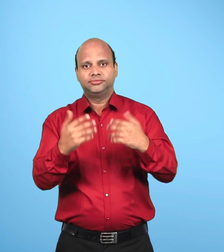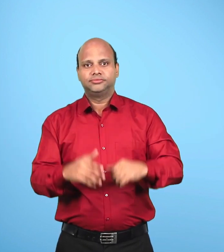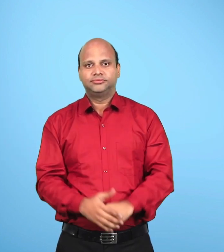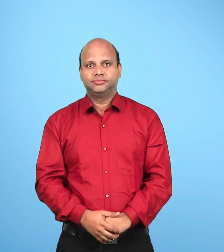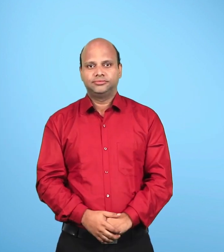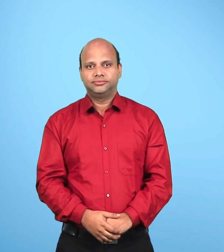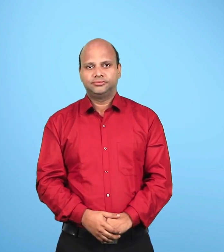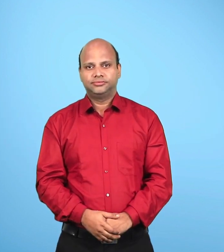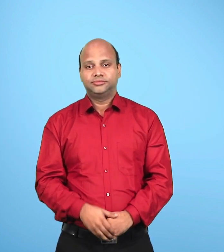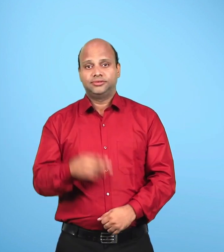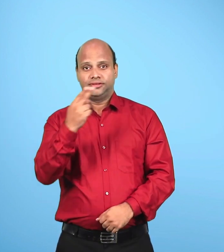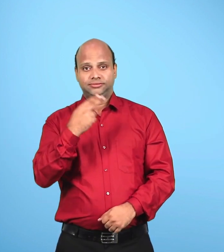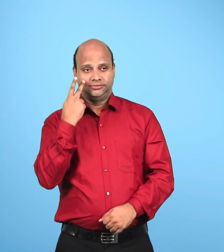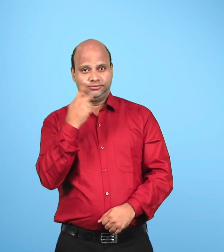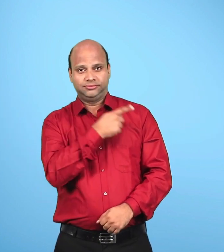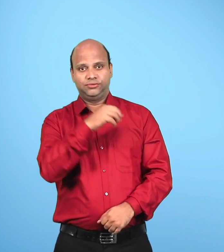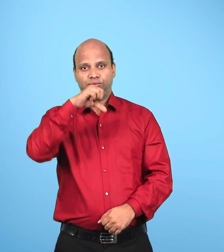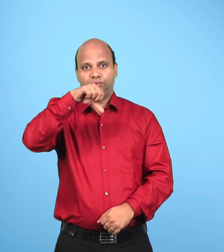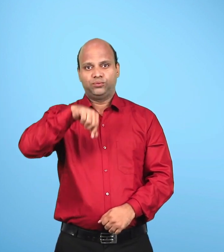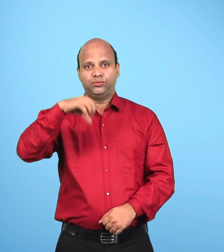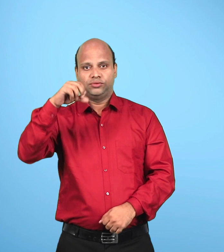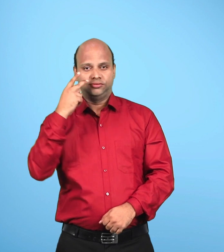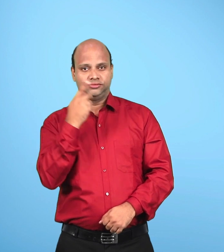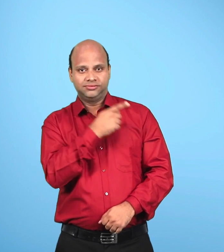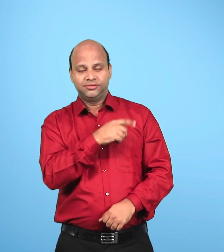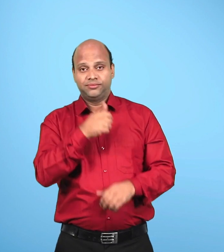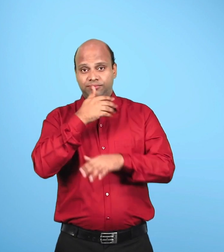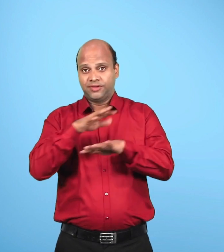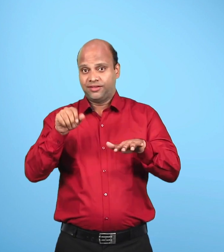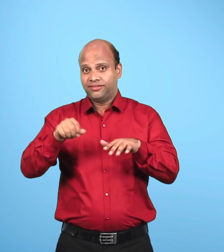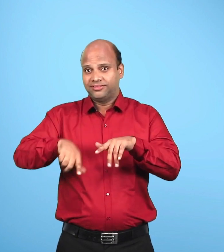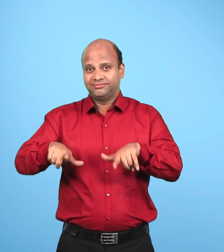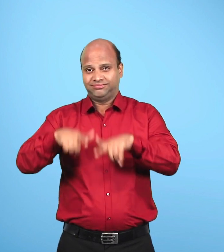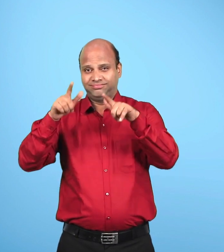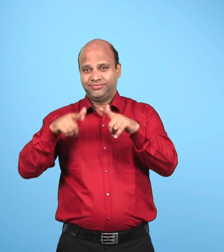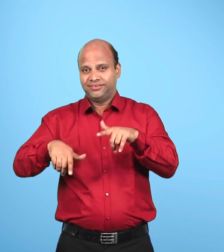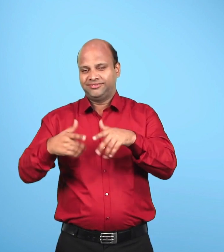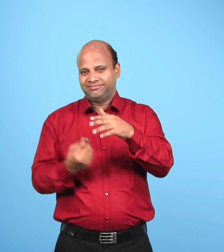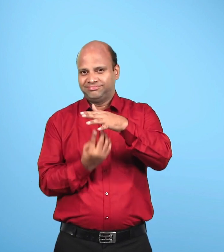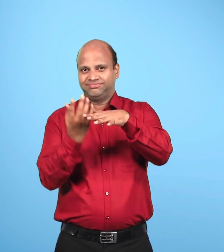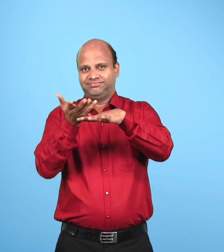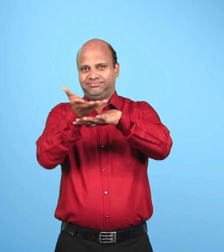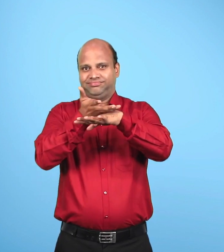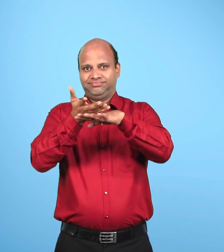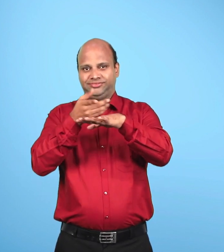earth. Figure 9.9 shows some aquatic plants float on water. Some have their roots